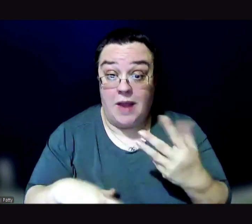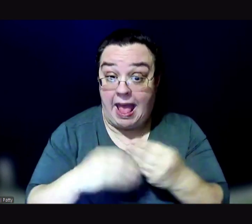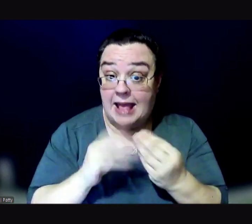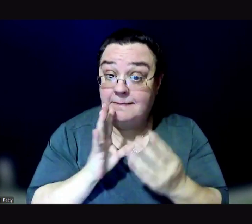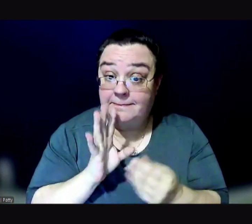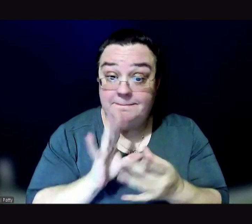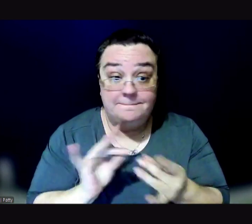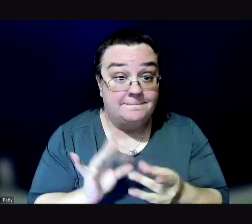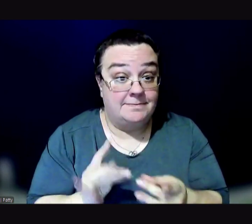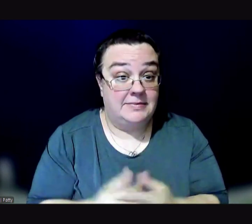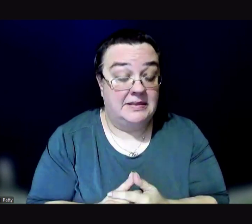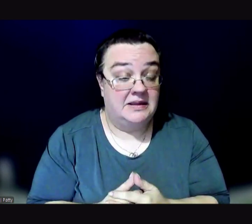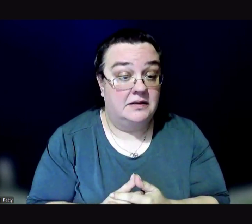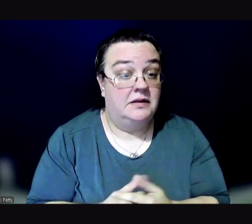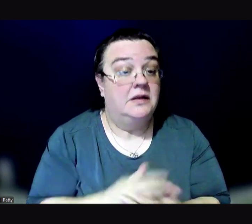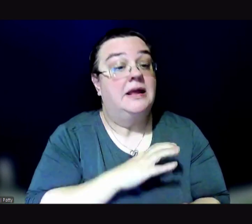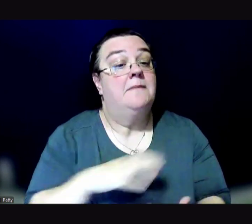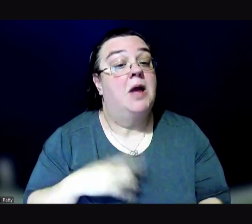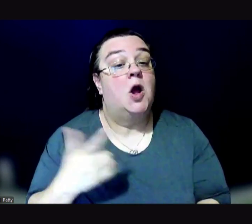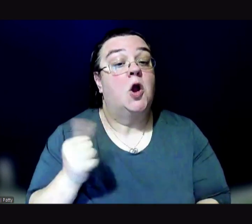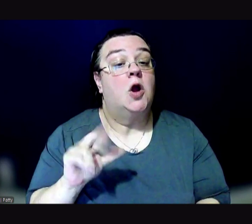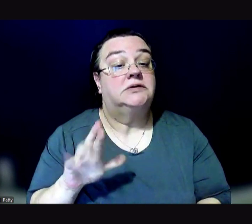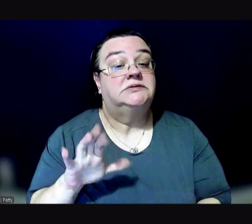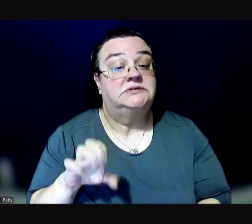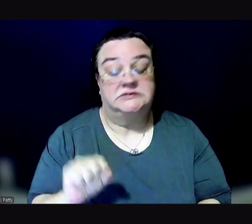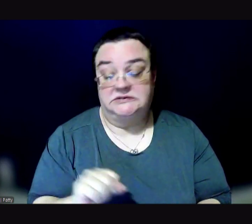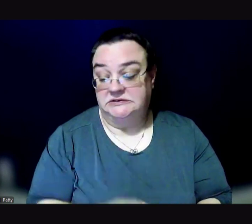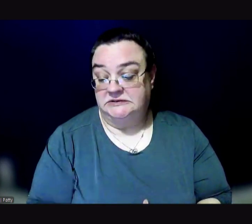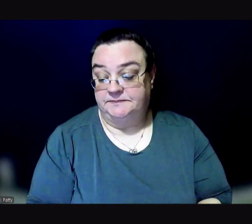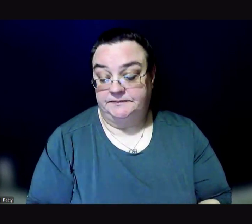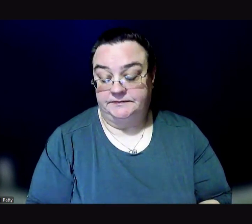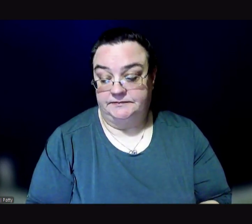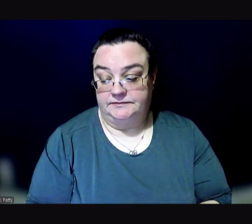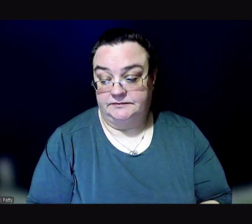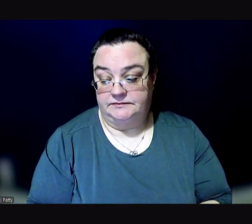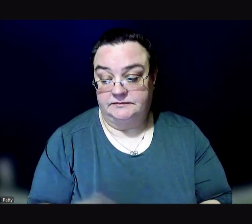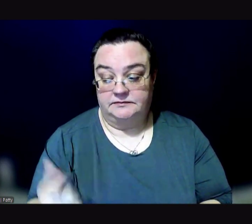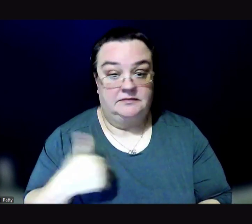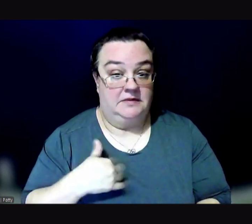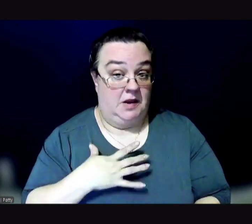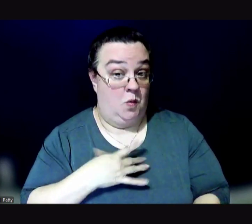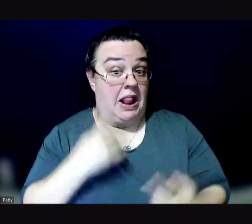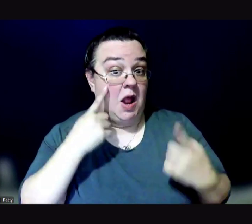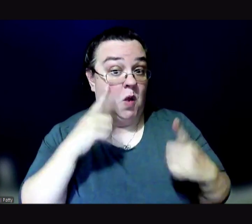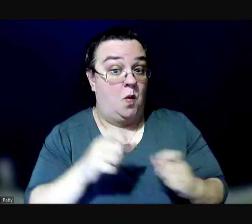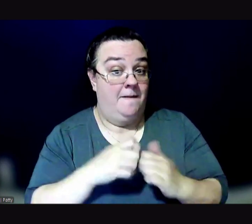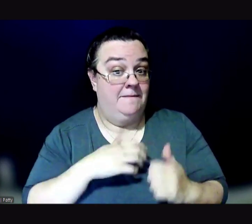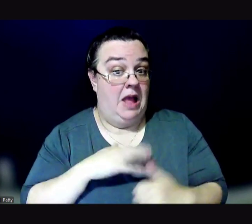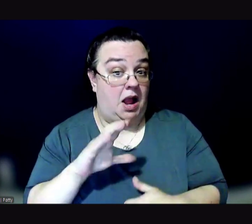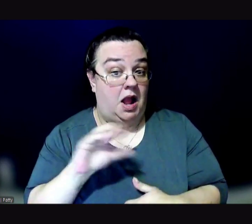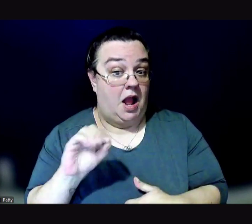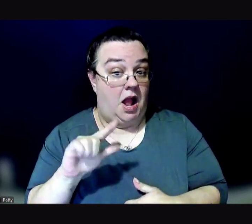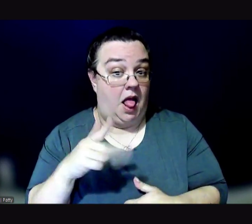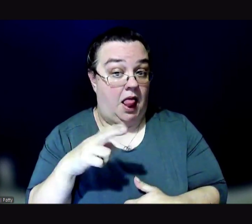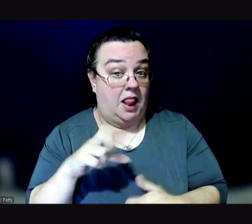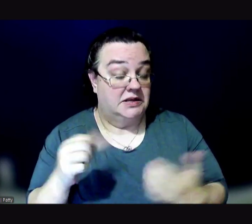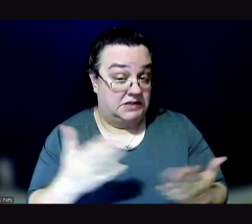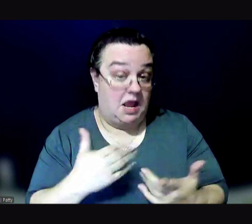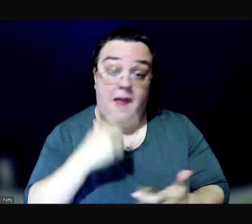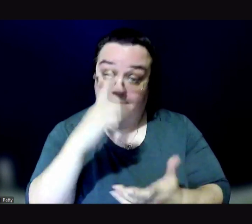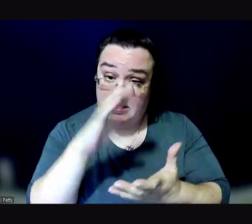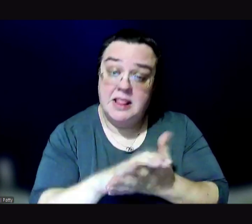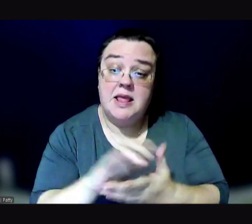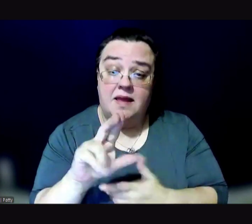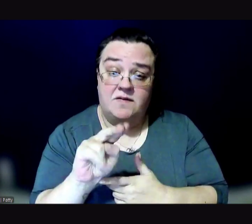Any other comments? Councilmember Garces. I would just like to agree with my colleagues up here that I believe also that Nicole Briner would